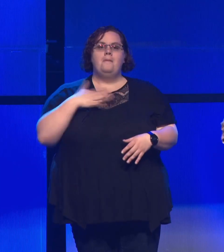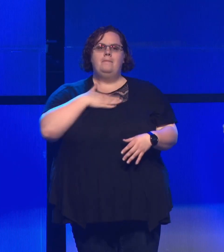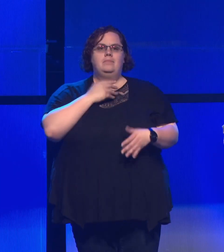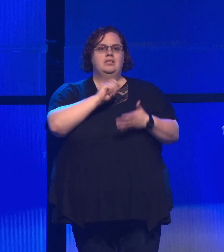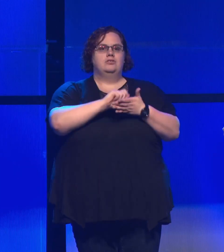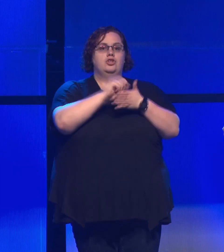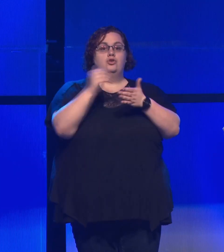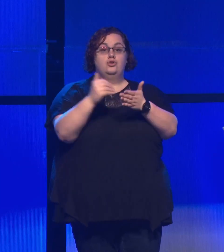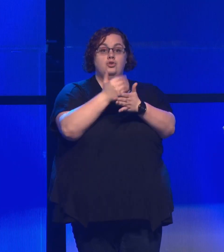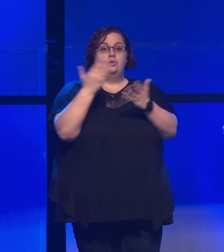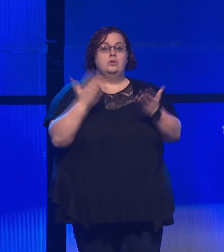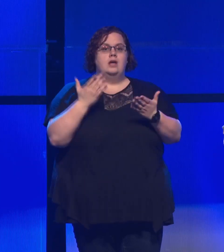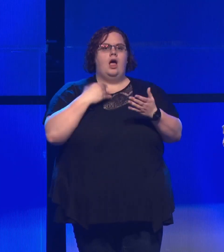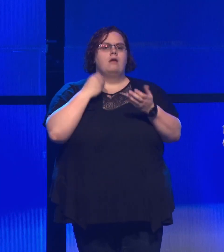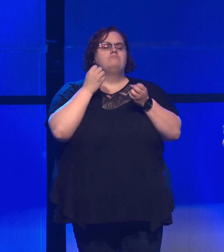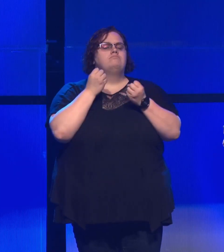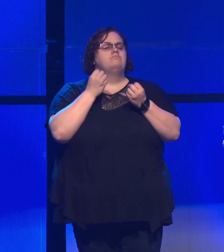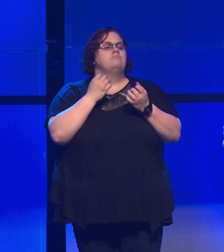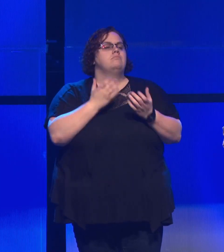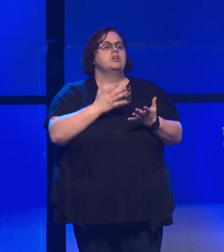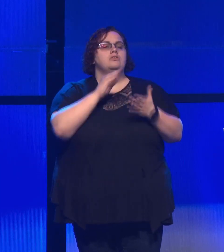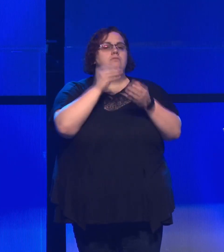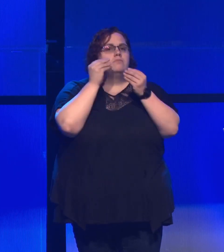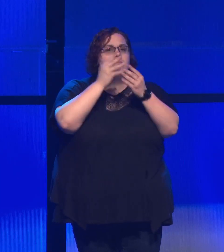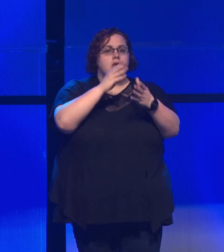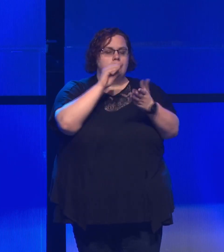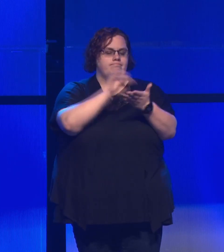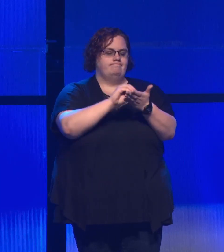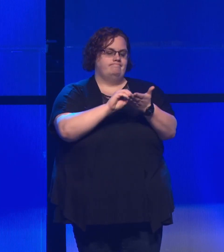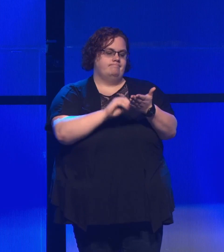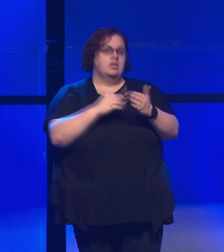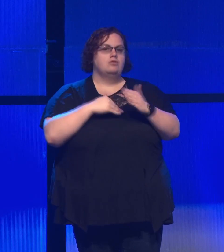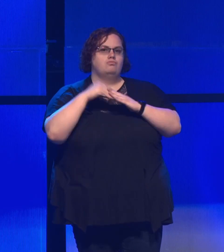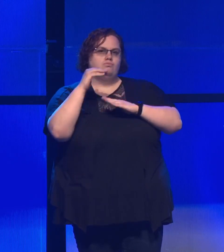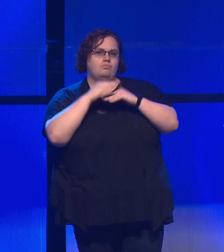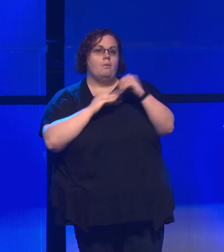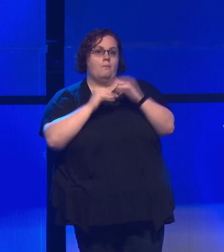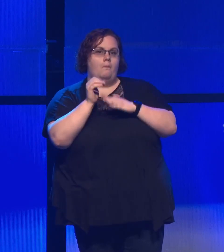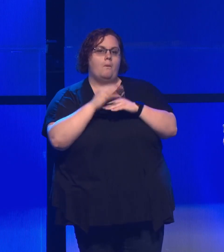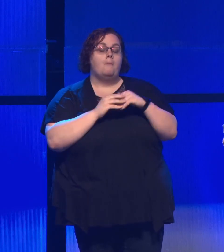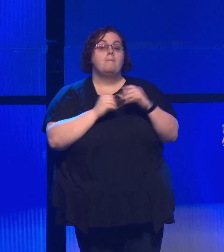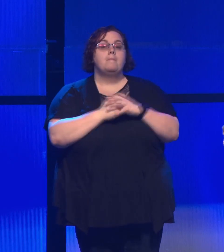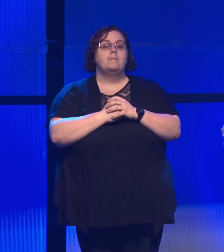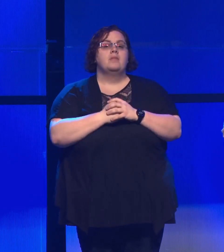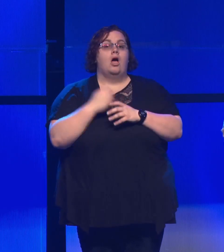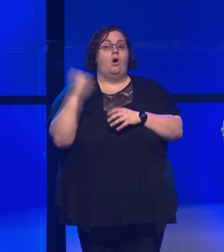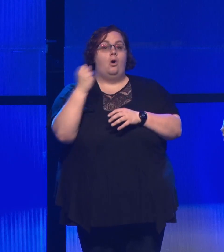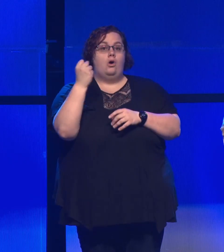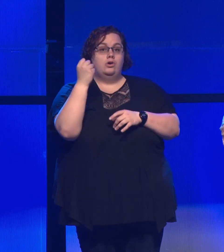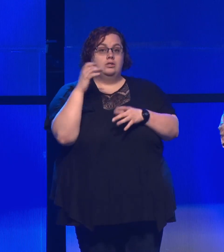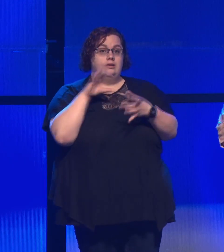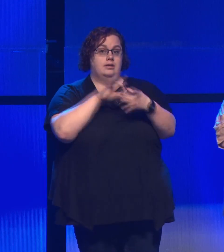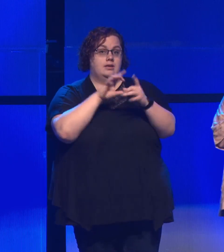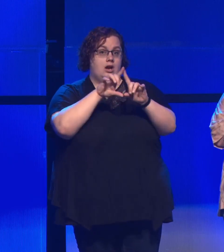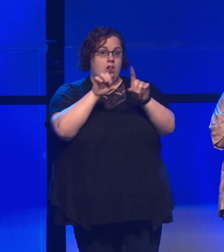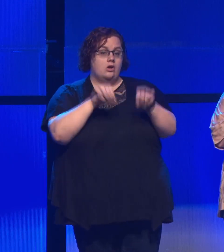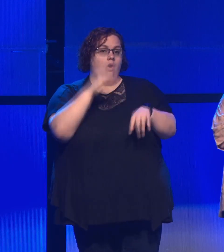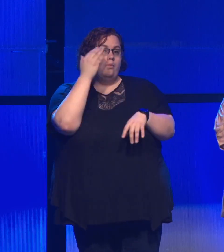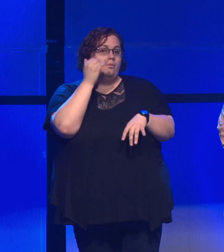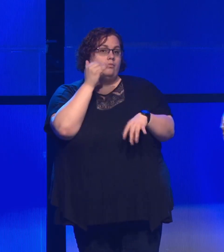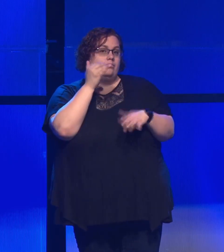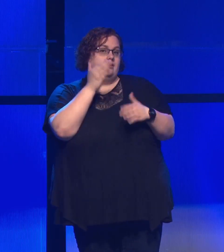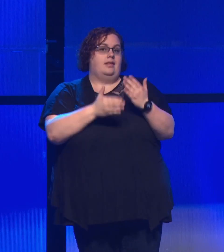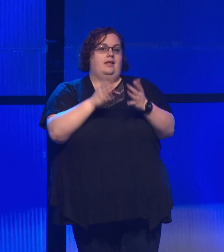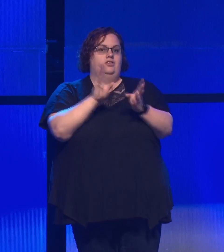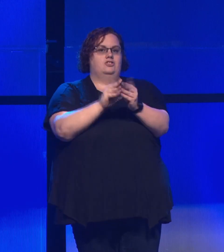that box, new here, and fill out as much information as you feel comfortable sharing. Be sure to hang on to that Connect card until the end of the